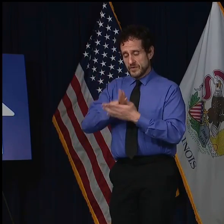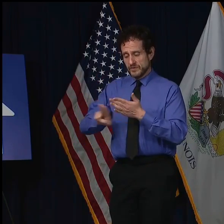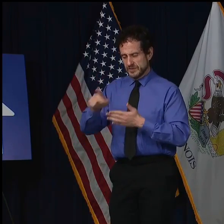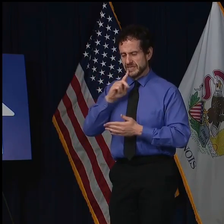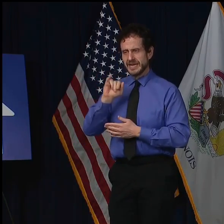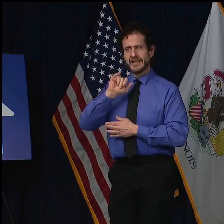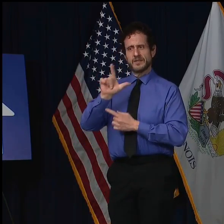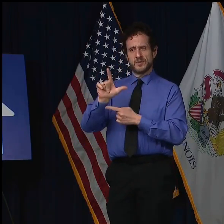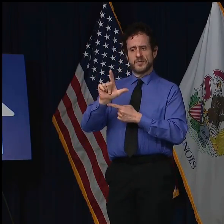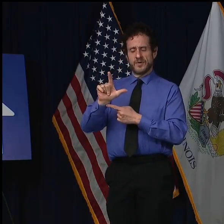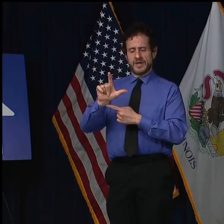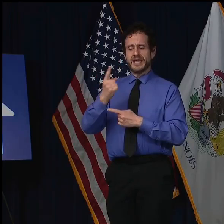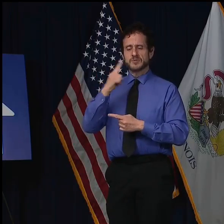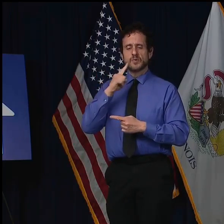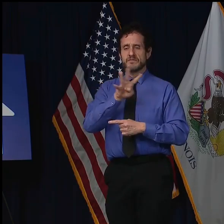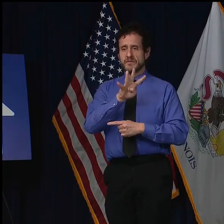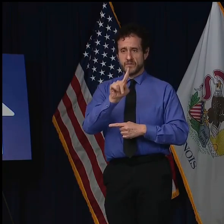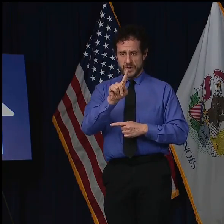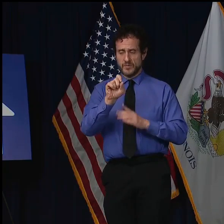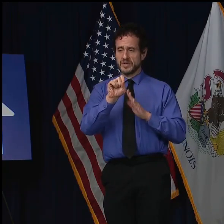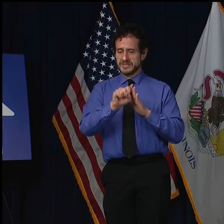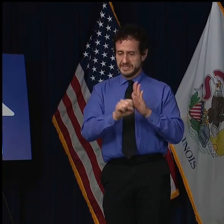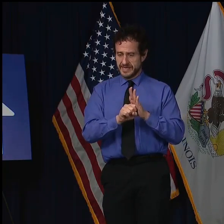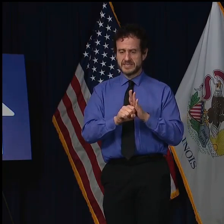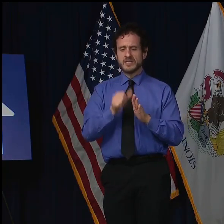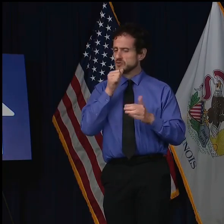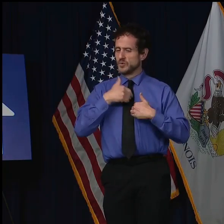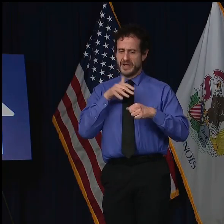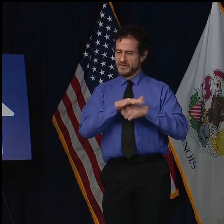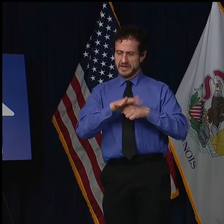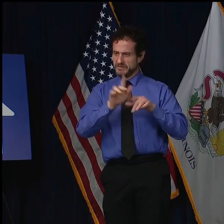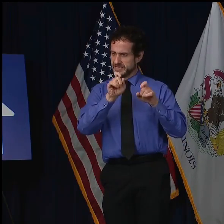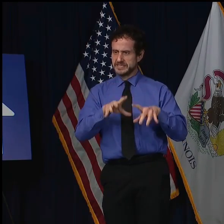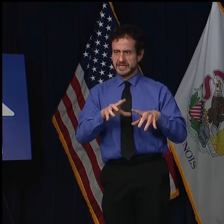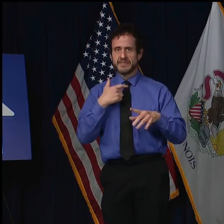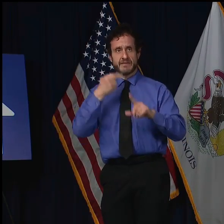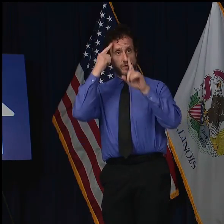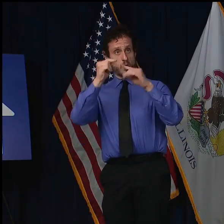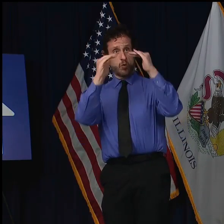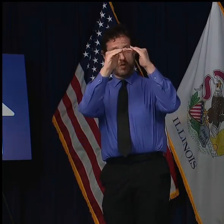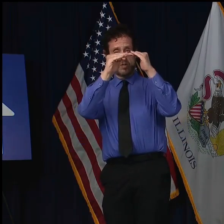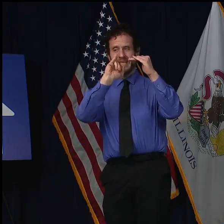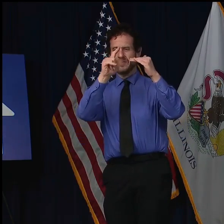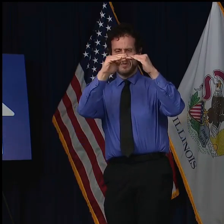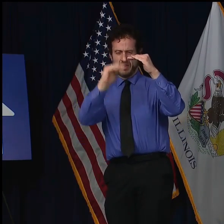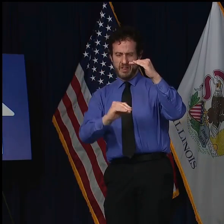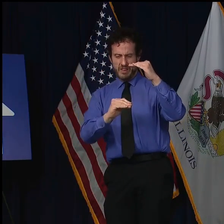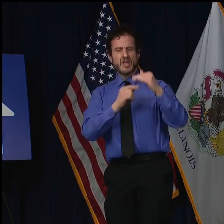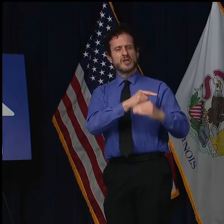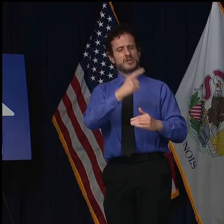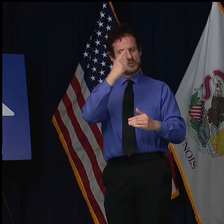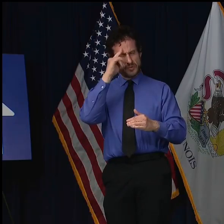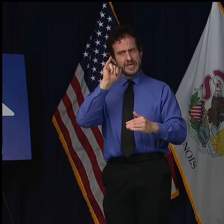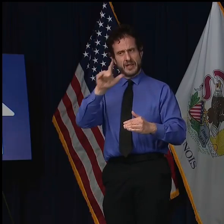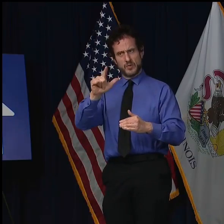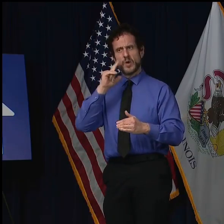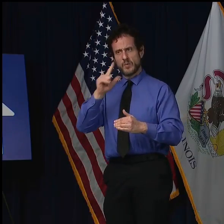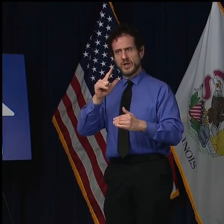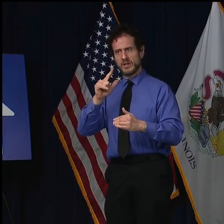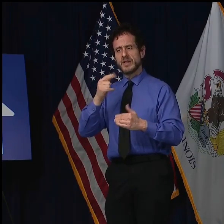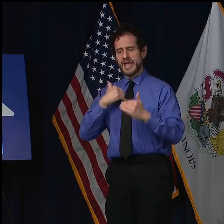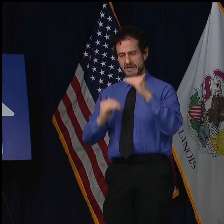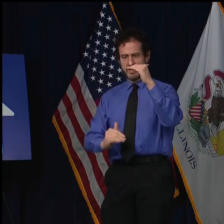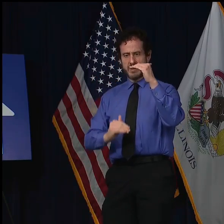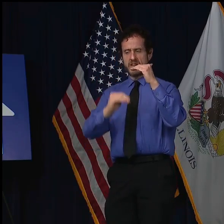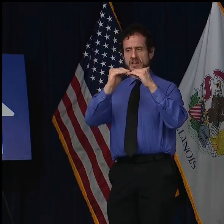the 41 states that fall short of benchmarks for adequate testing. Is it realistic that Illinois will be able to reach the suggested target of